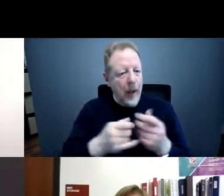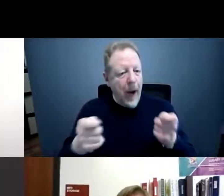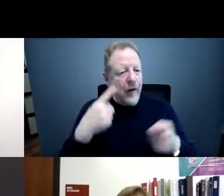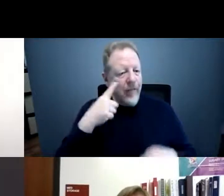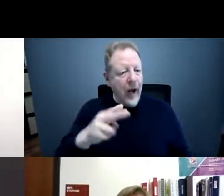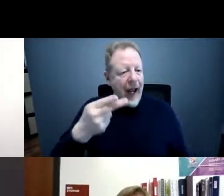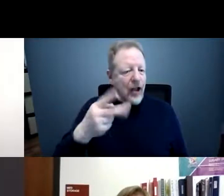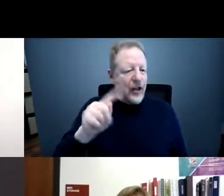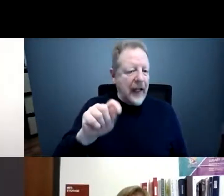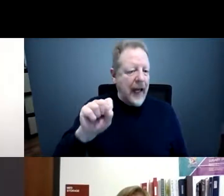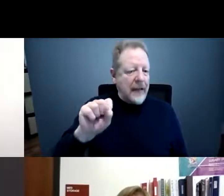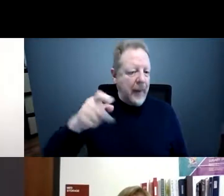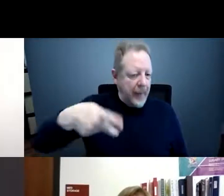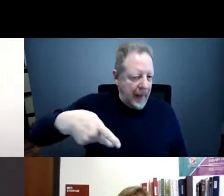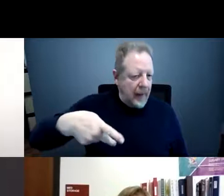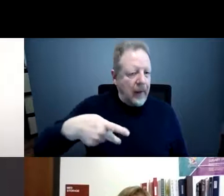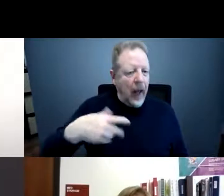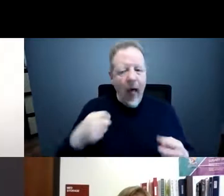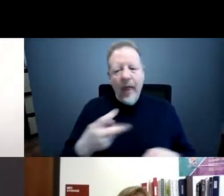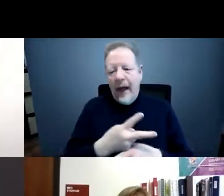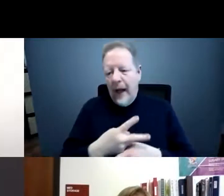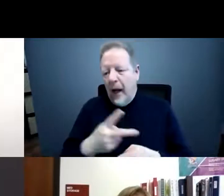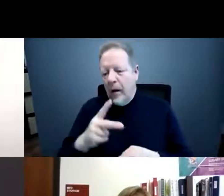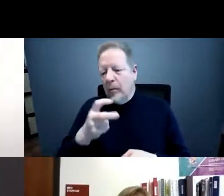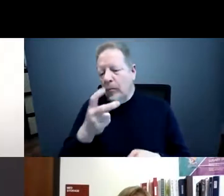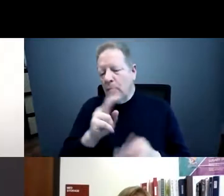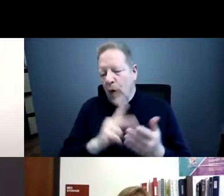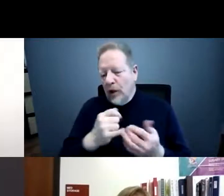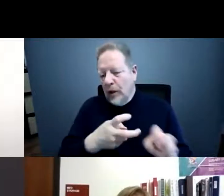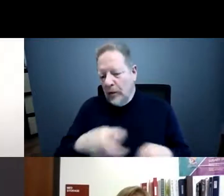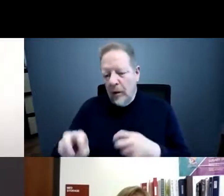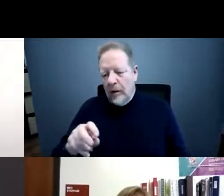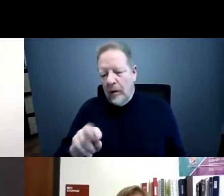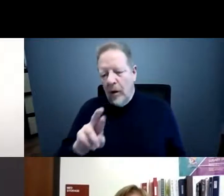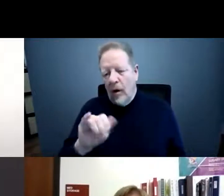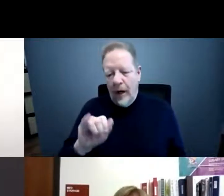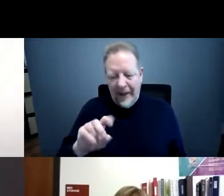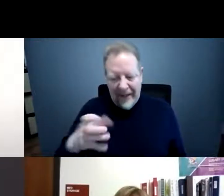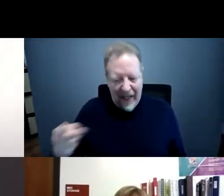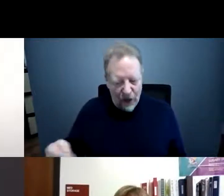Transformation Project, HSTP, with RICDHH. Welcome, Penny. Thank